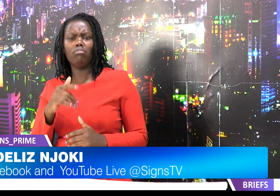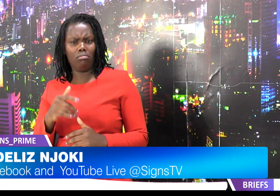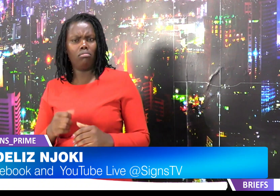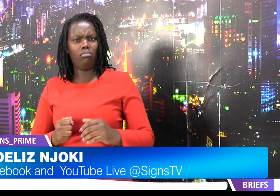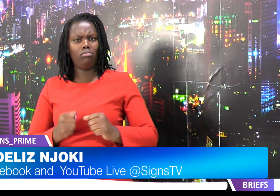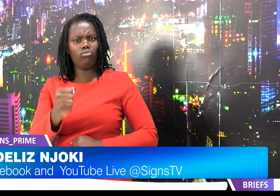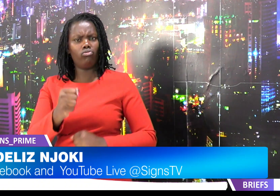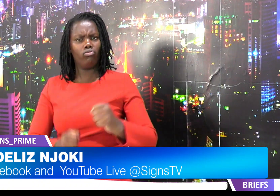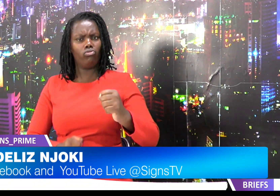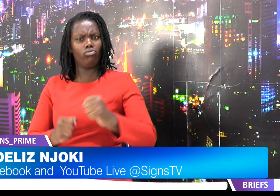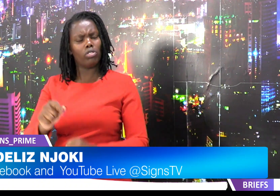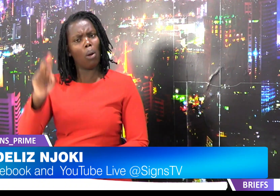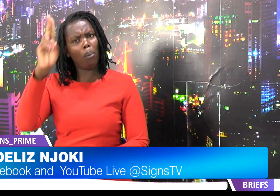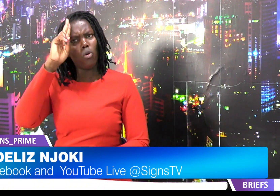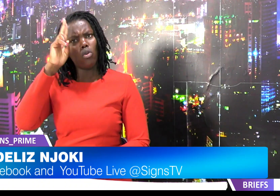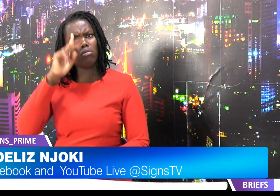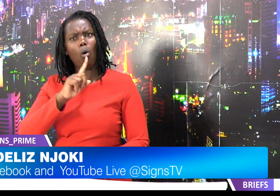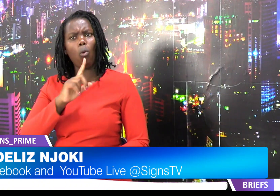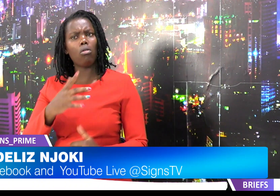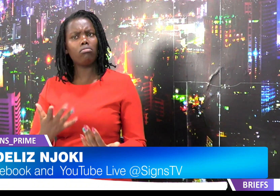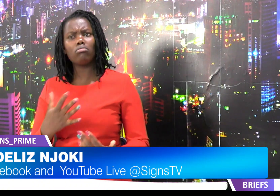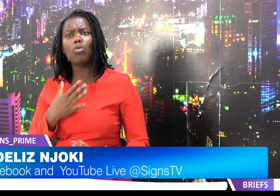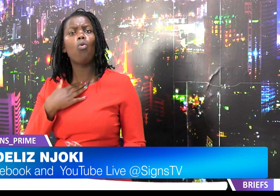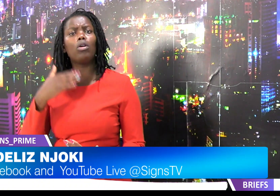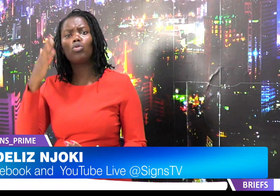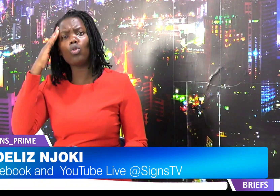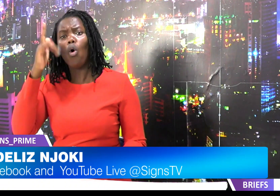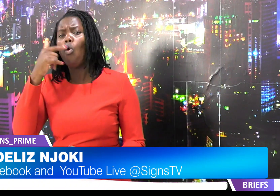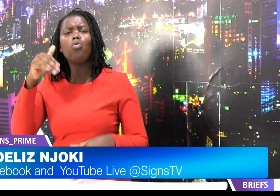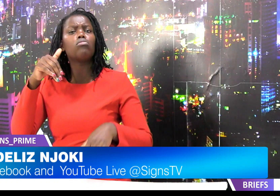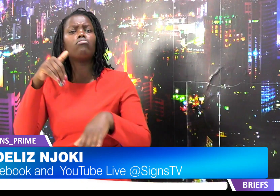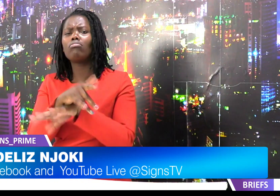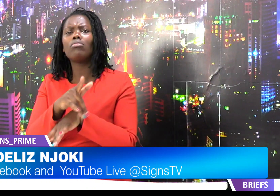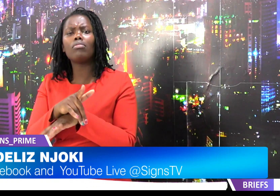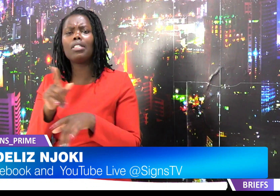know who has sent them to the homestead